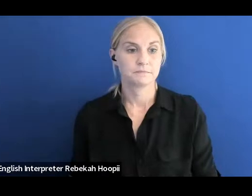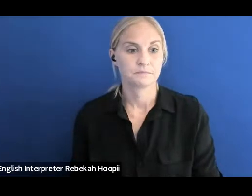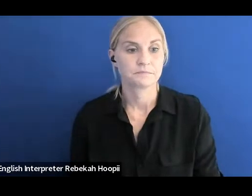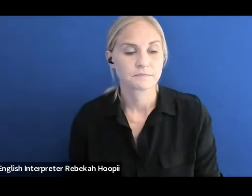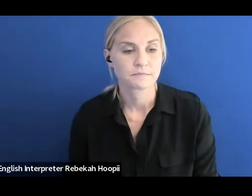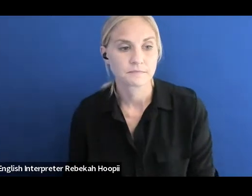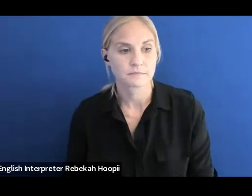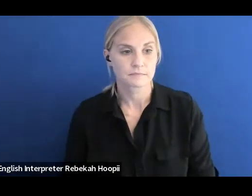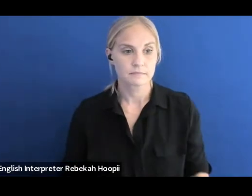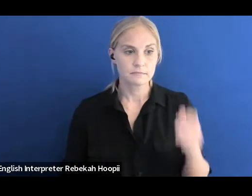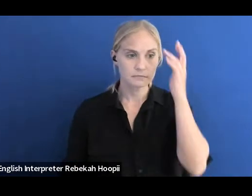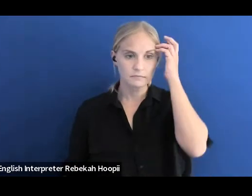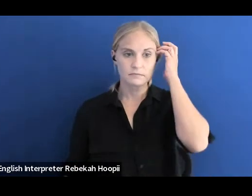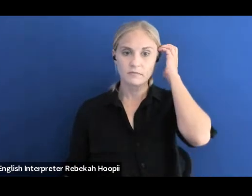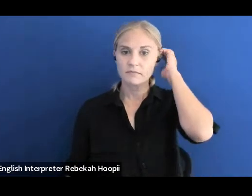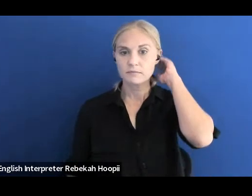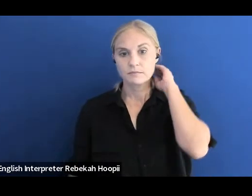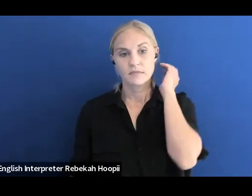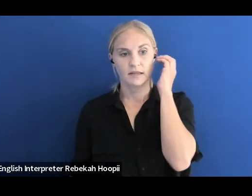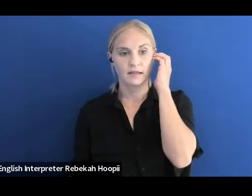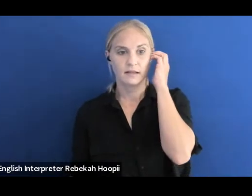then Tita will go after. Mahalo.